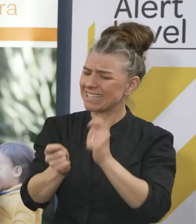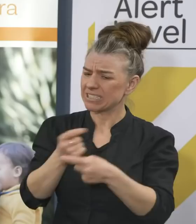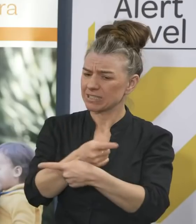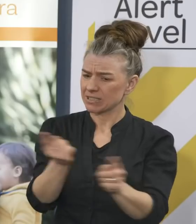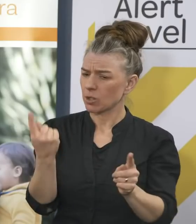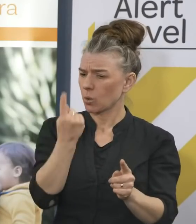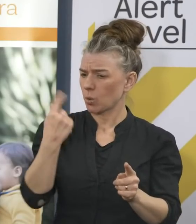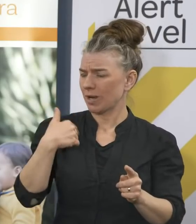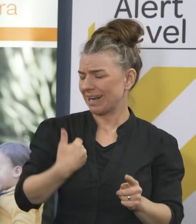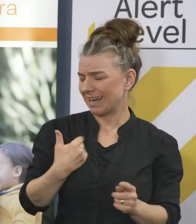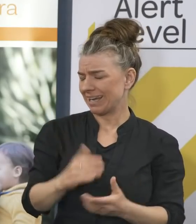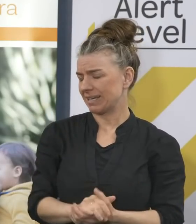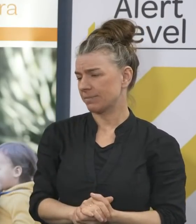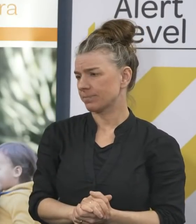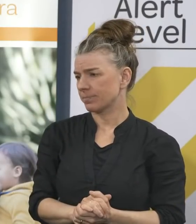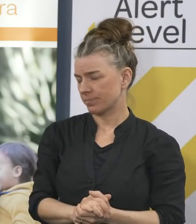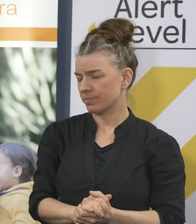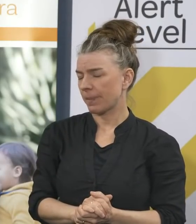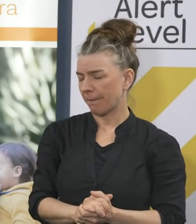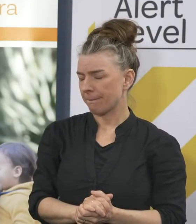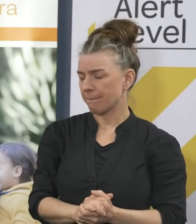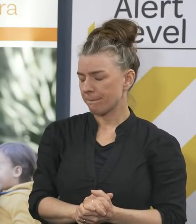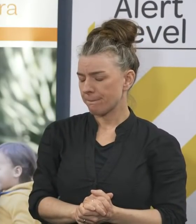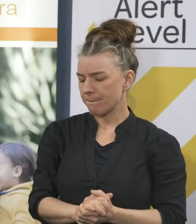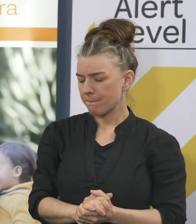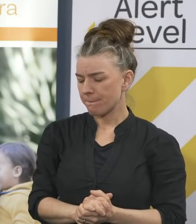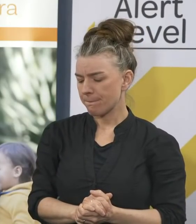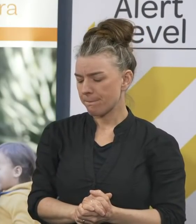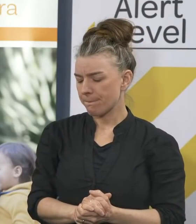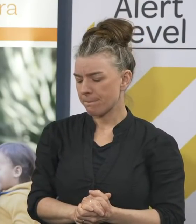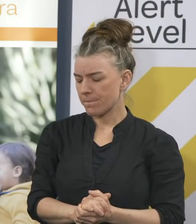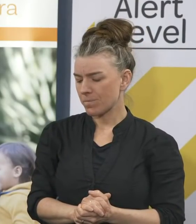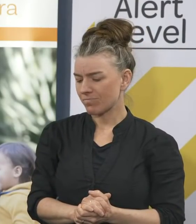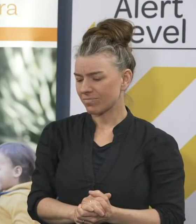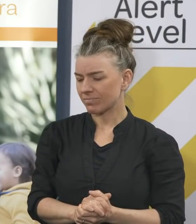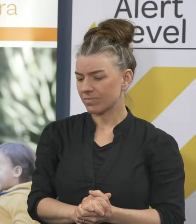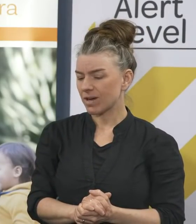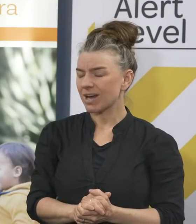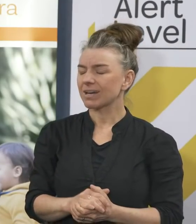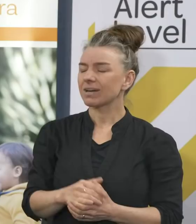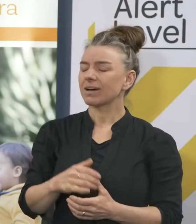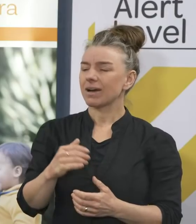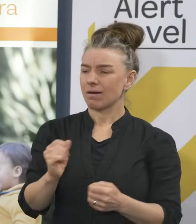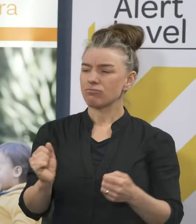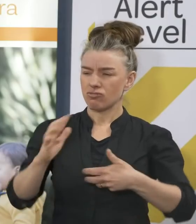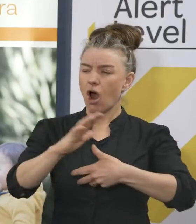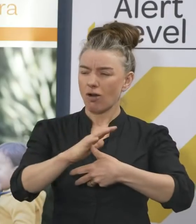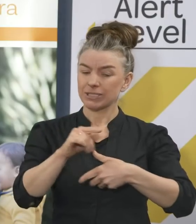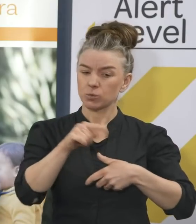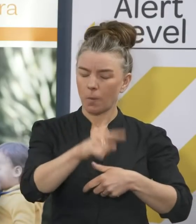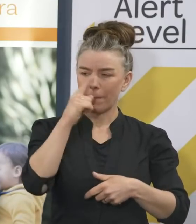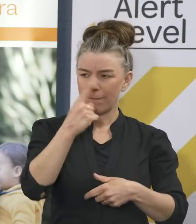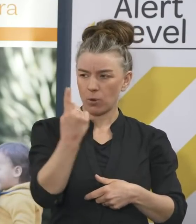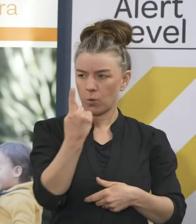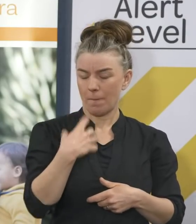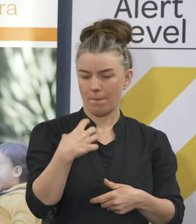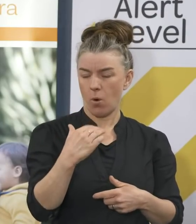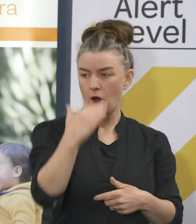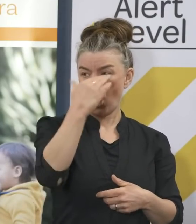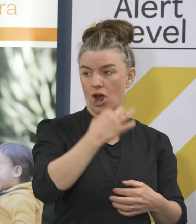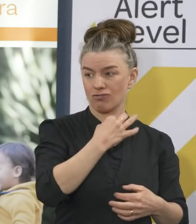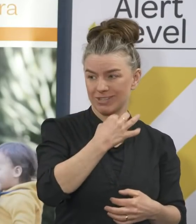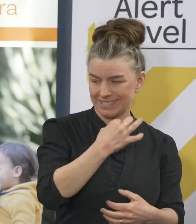What it will do is ensure that the people who are being tested who may be at higher risk are managed appropriately, and those who are